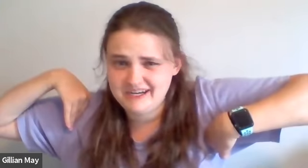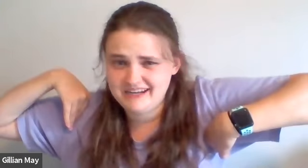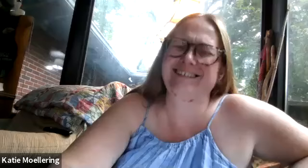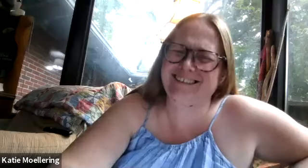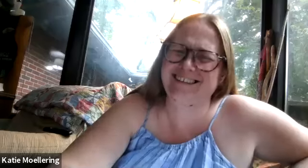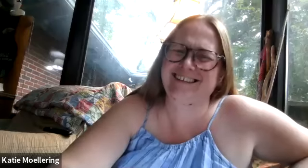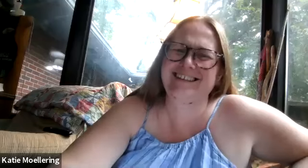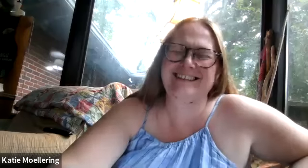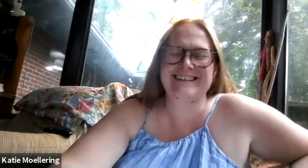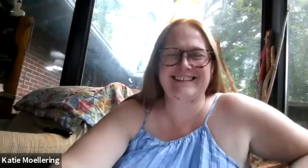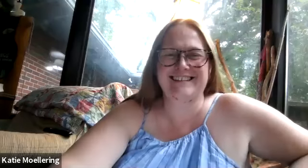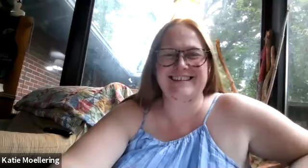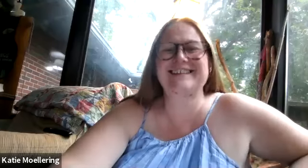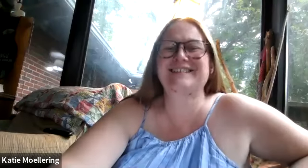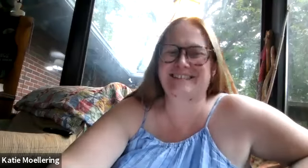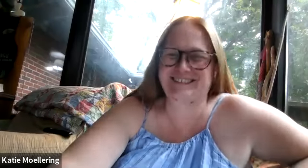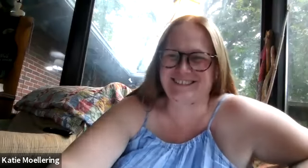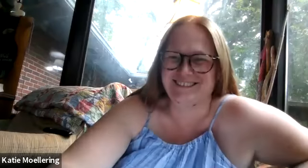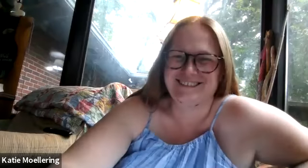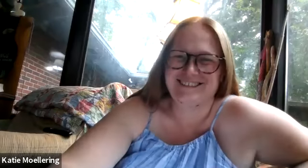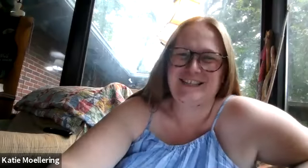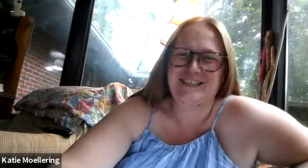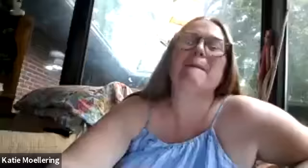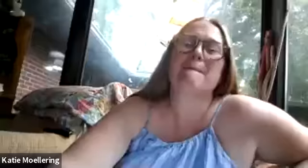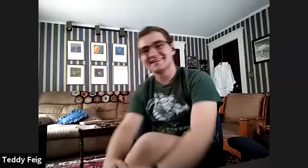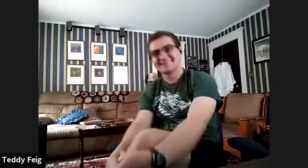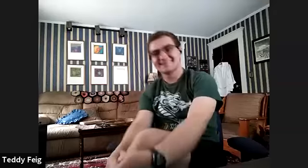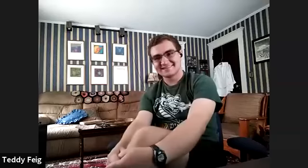I think you're talking about swim, but that's kind of a, but yeah, It's just swim. a bad swimmer.